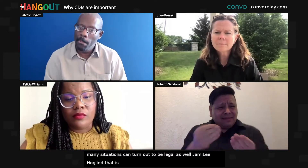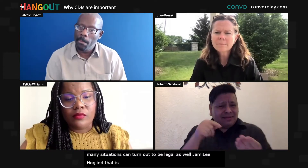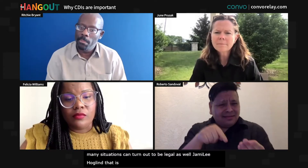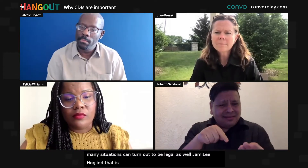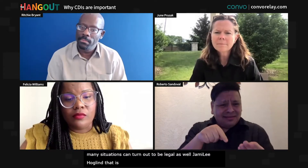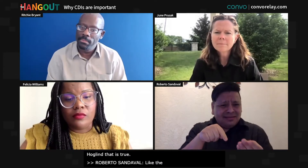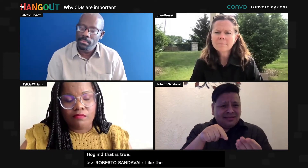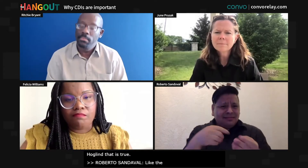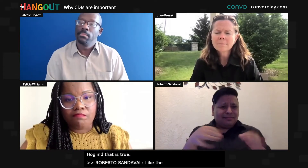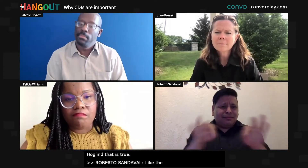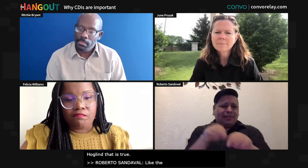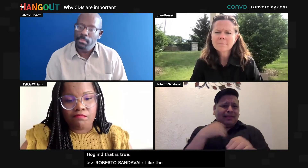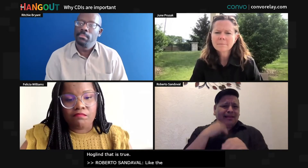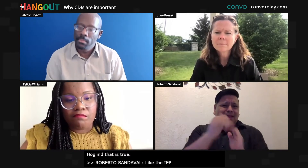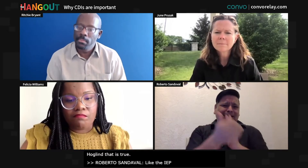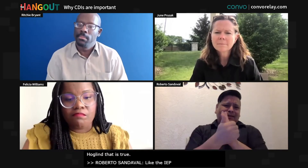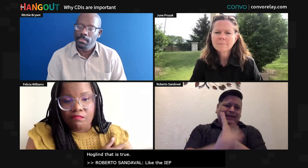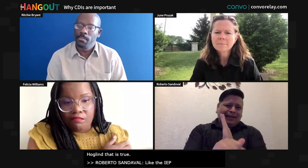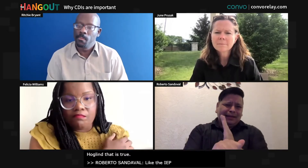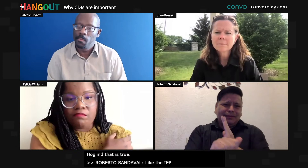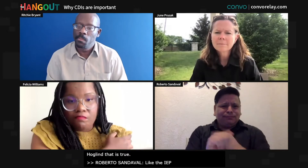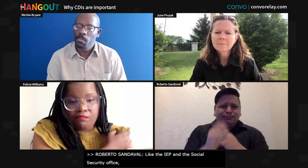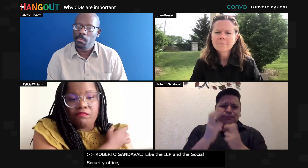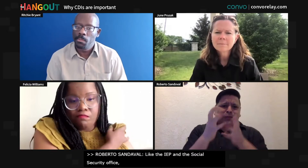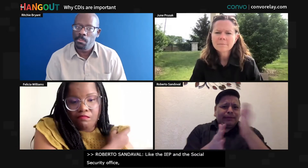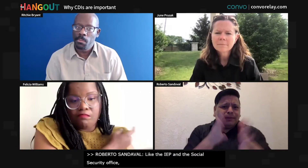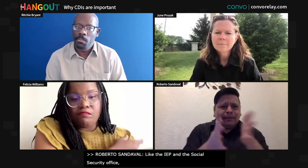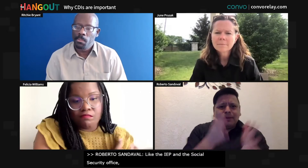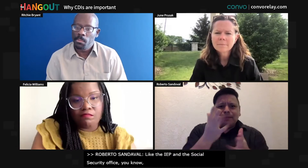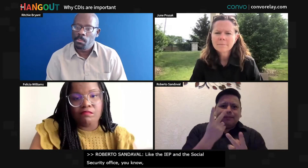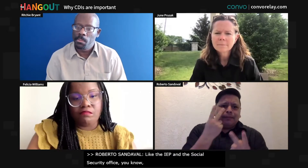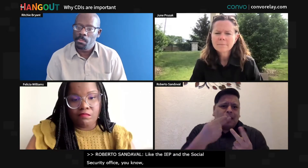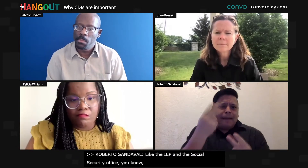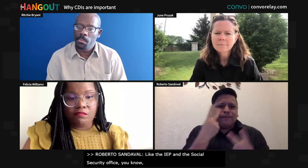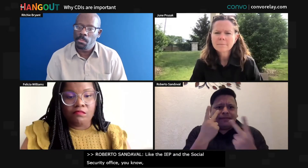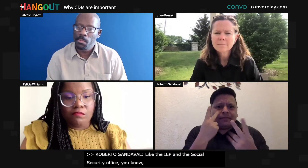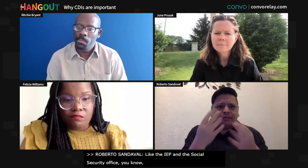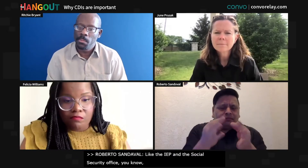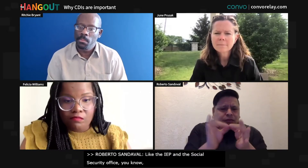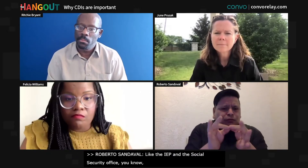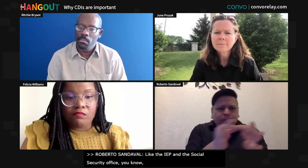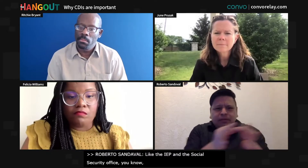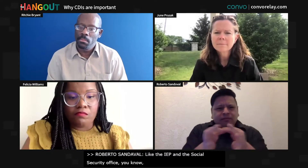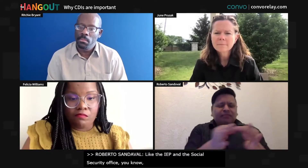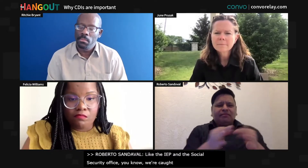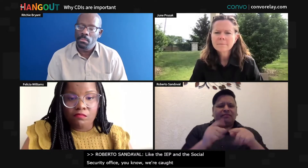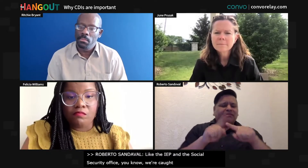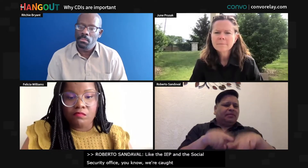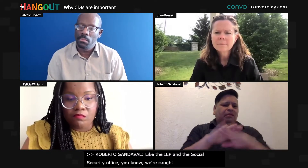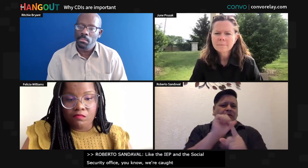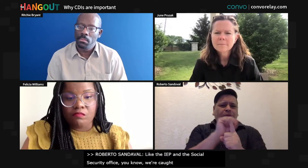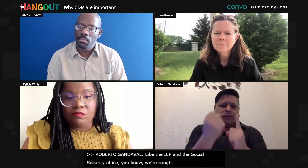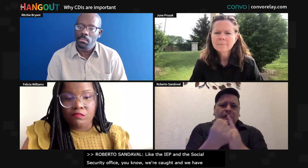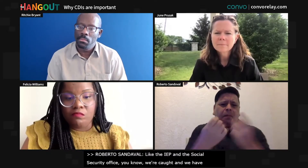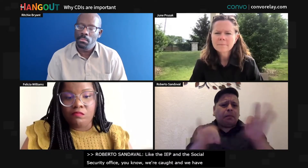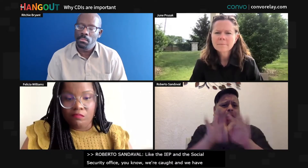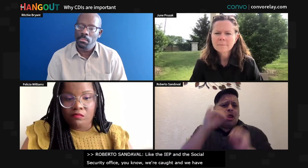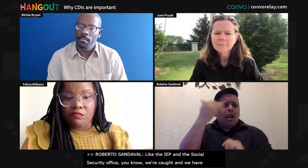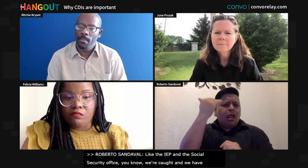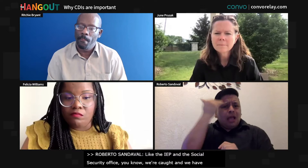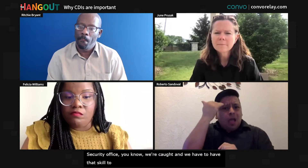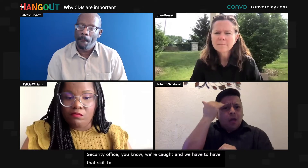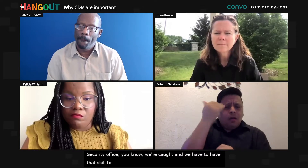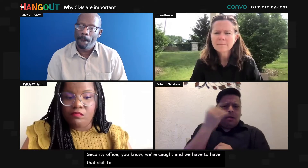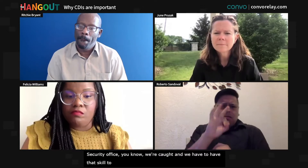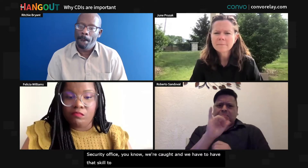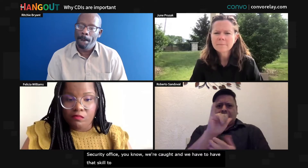Social Security Office, we're culture mediators. We have to have that skill to be able to work with those who don't necessarily have